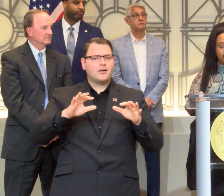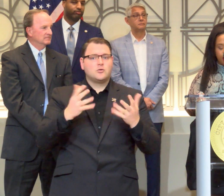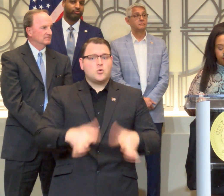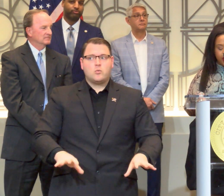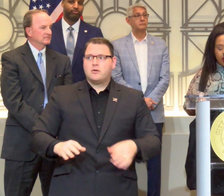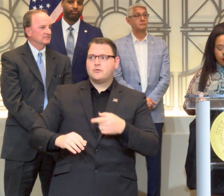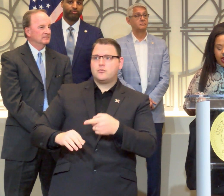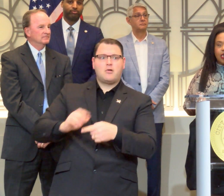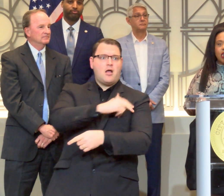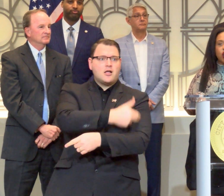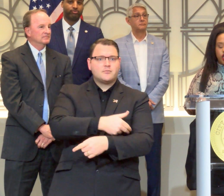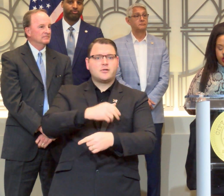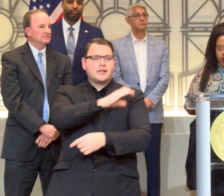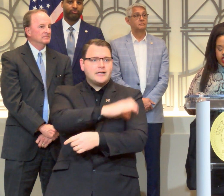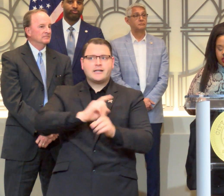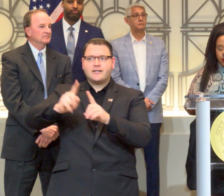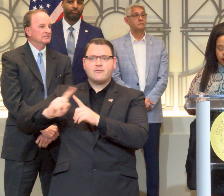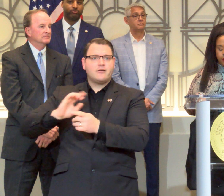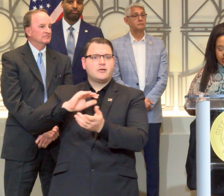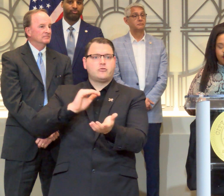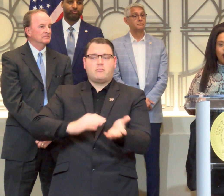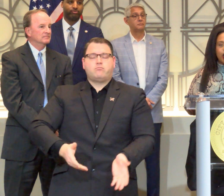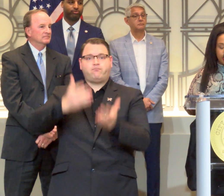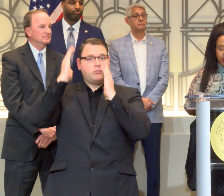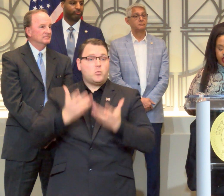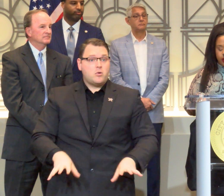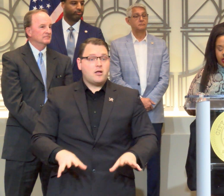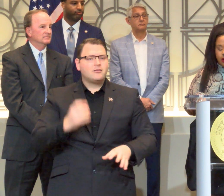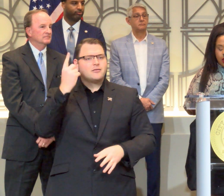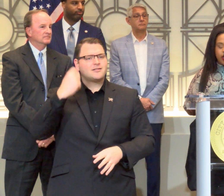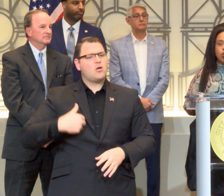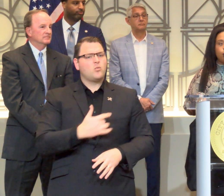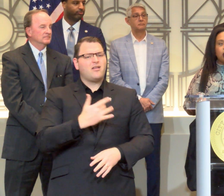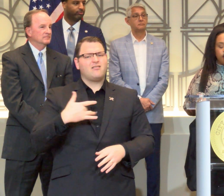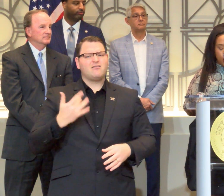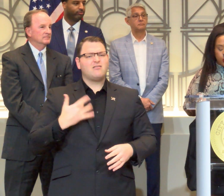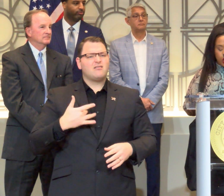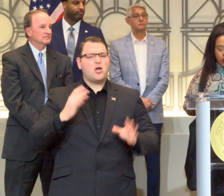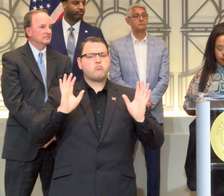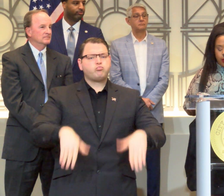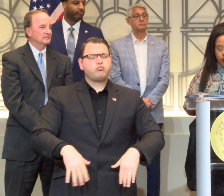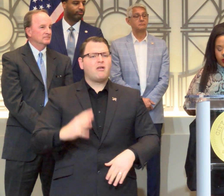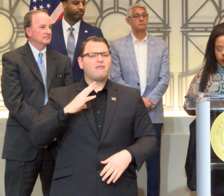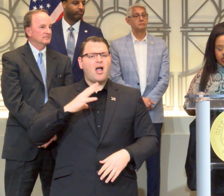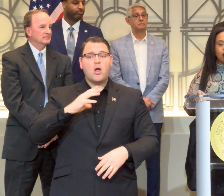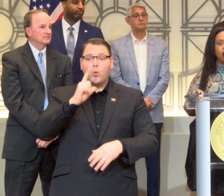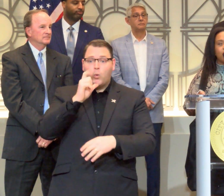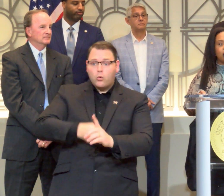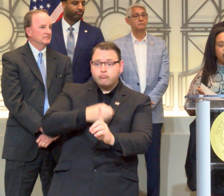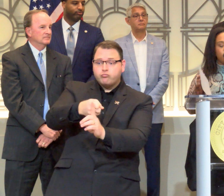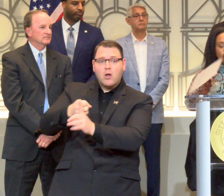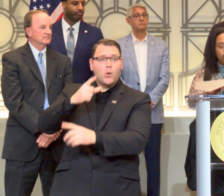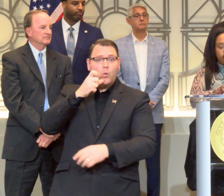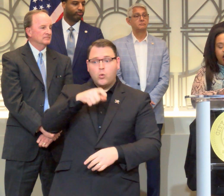healthcare system. But as the younger generation, we have felt a false sense of security because we believed only older people were at risk of